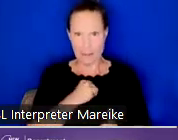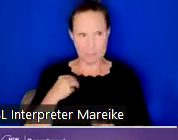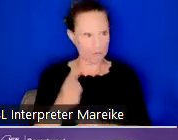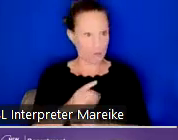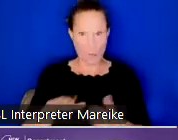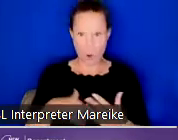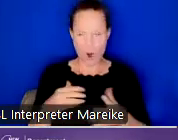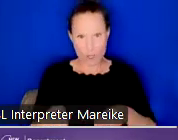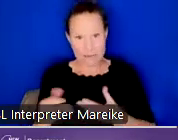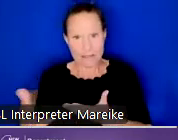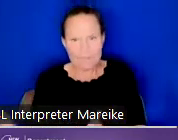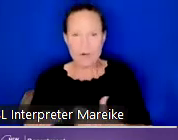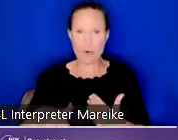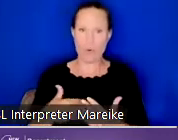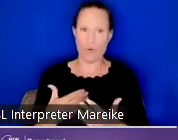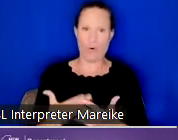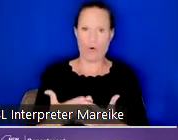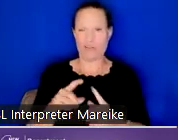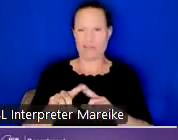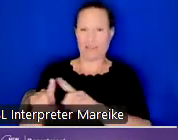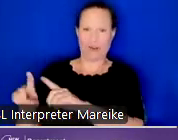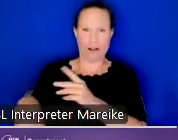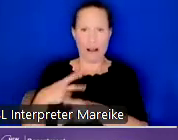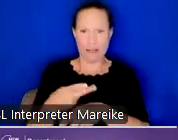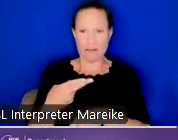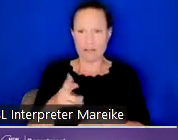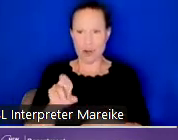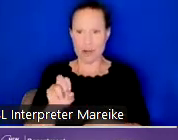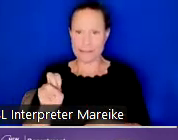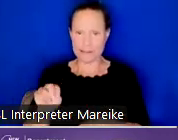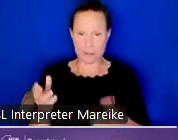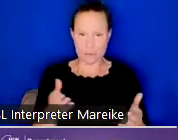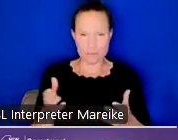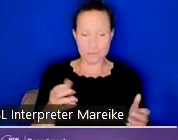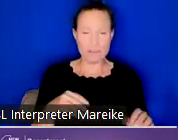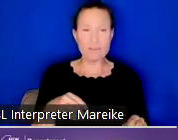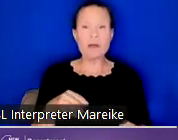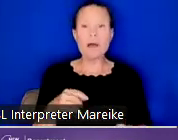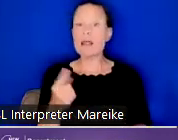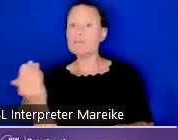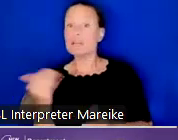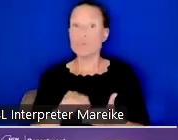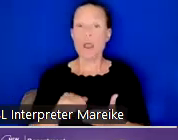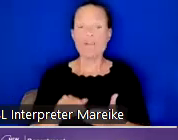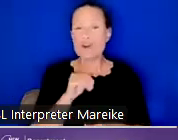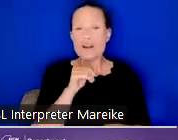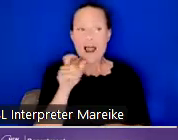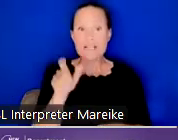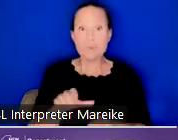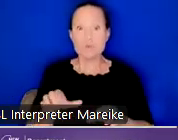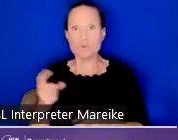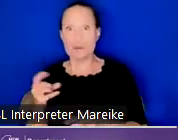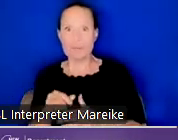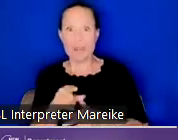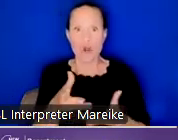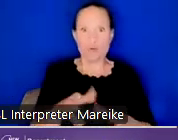of HRSN services. And I like to say that the waiver isn't meant to recreate wheels, it's meant to fill